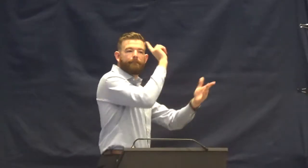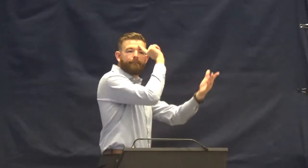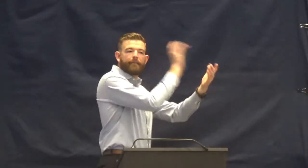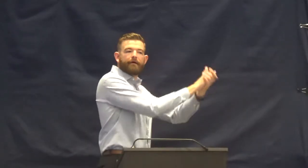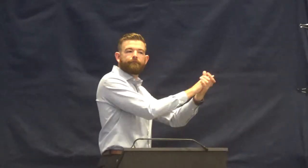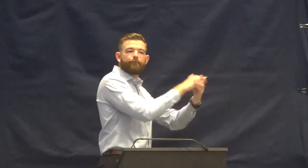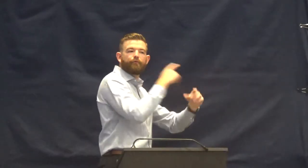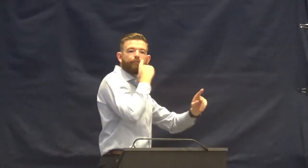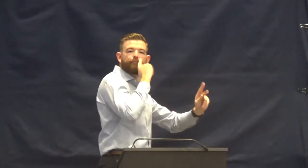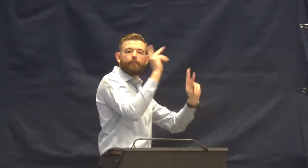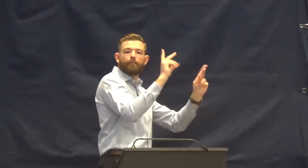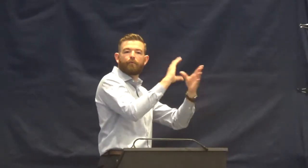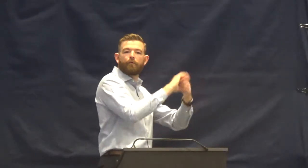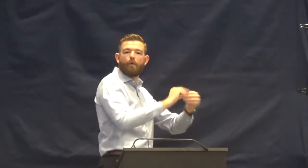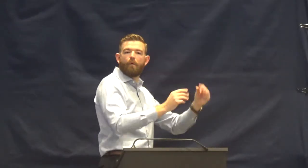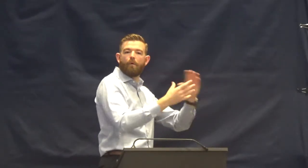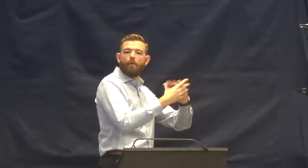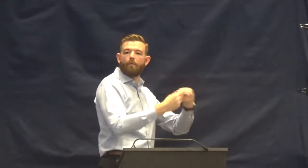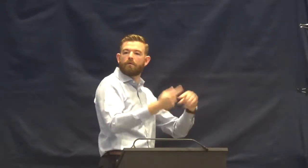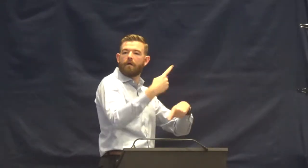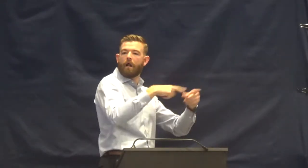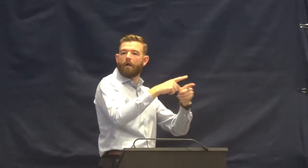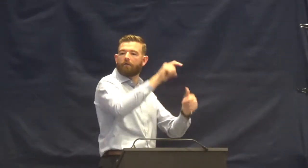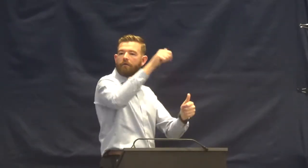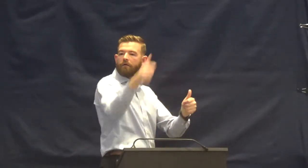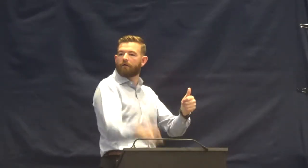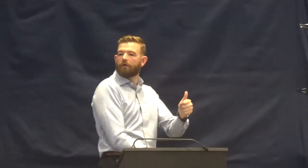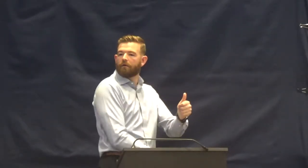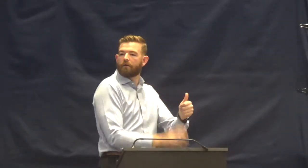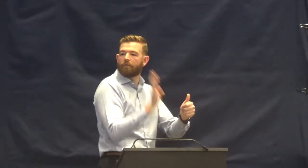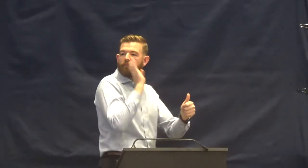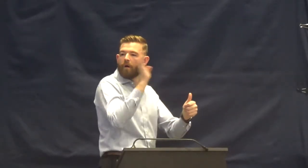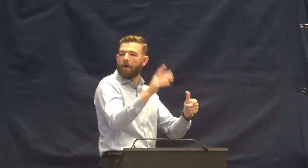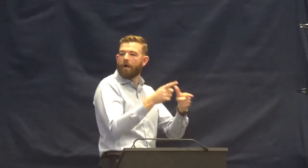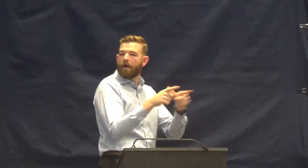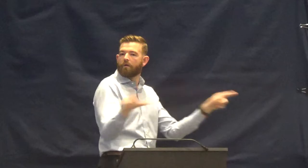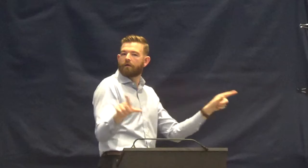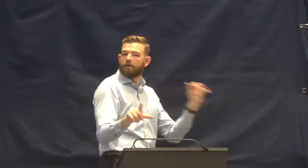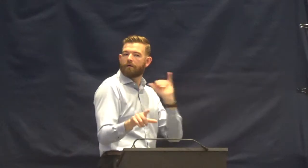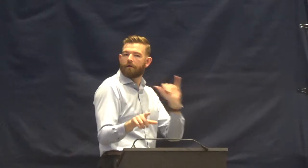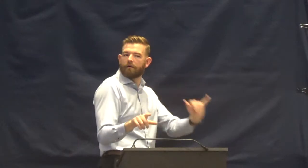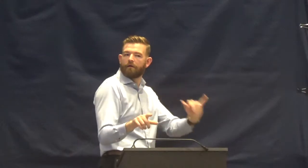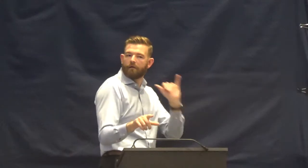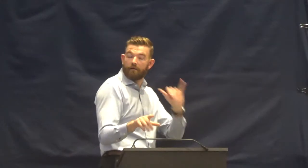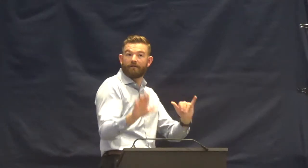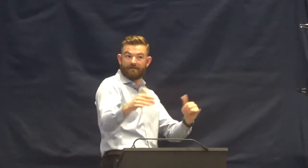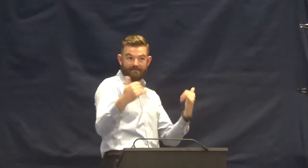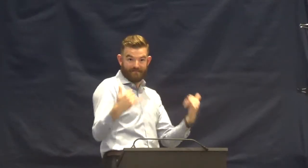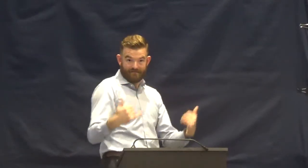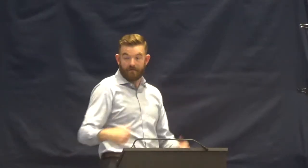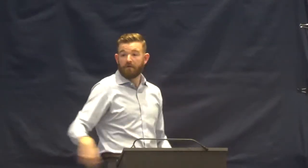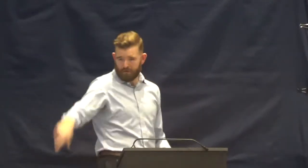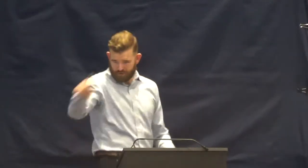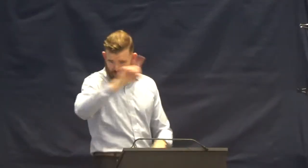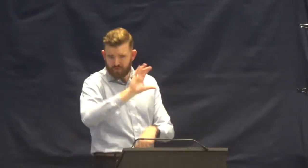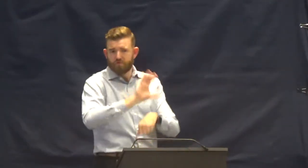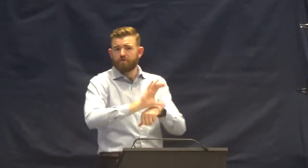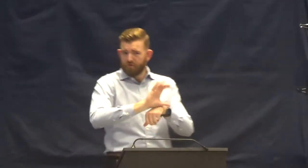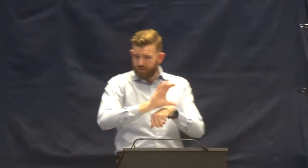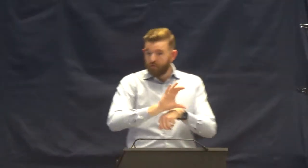esteem that they had never felt before. Prior to that, they had bought into the story that sign language